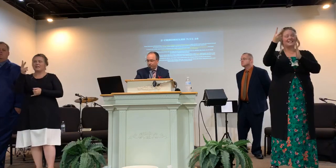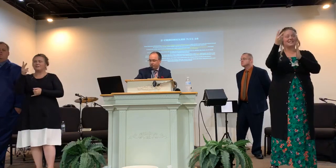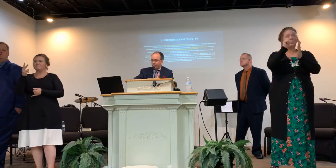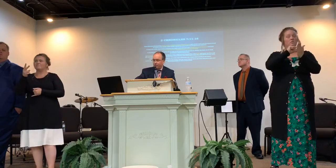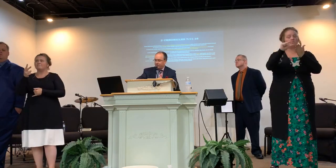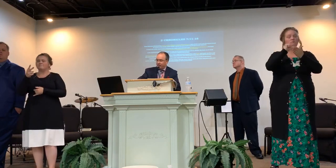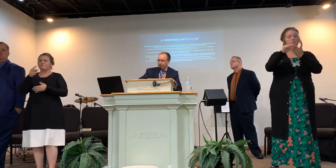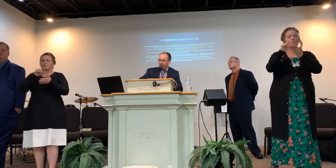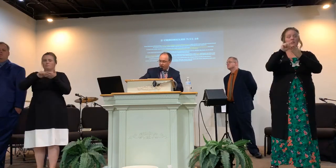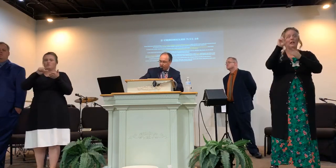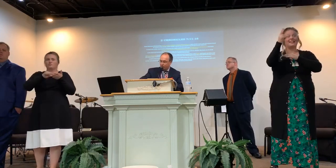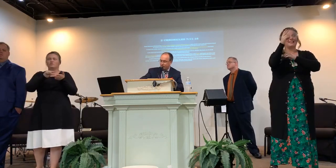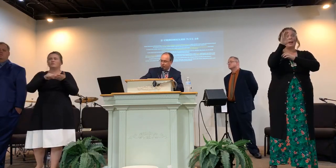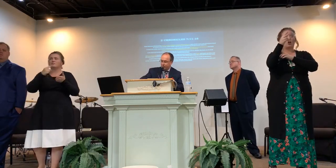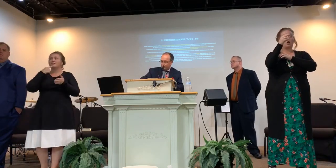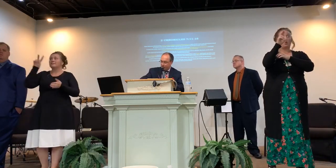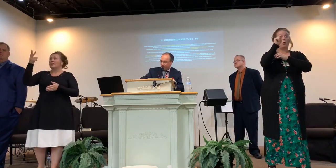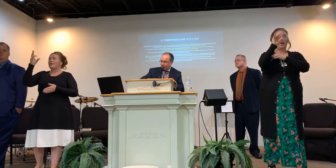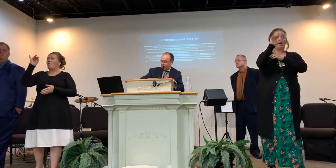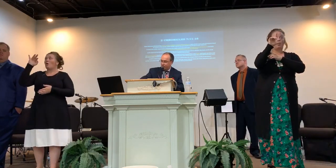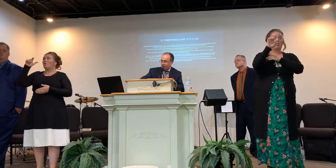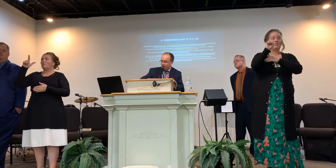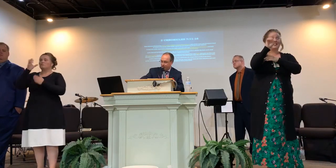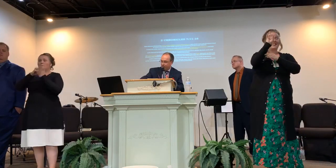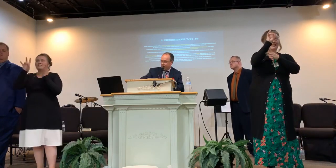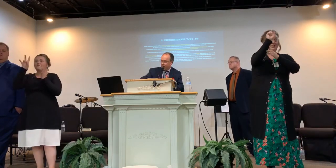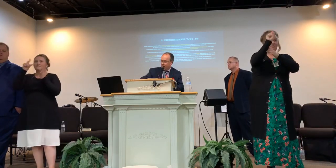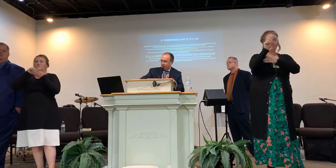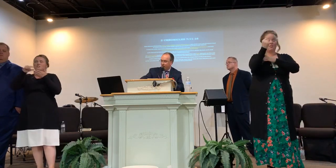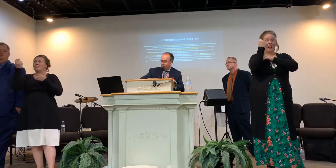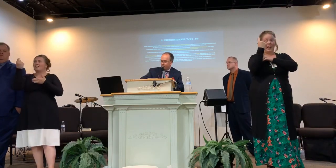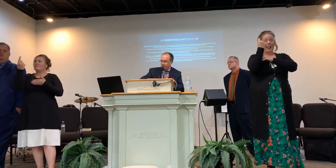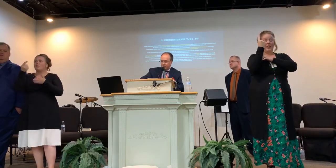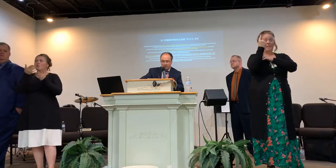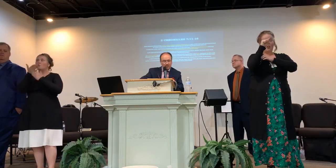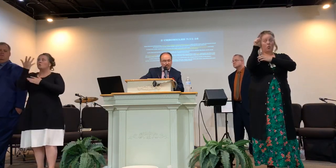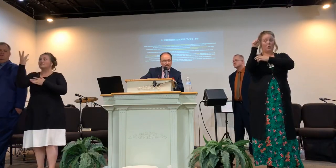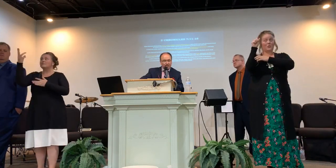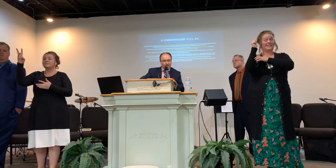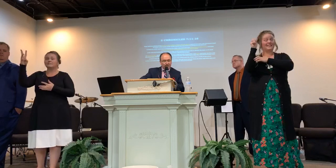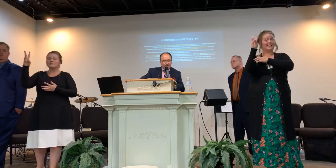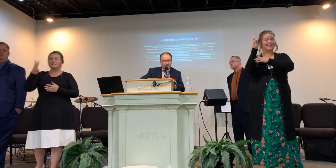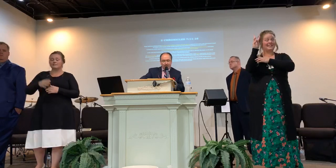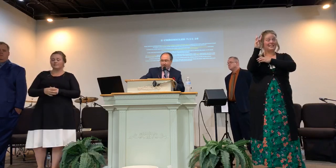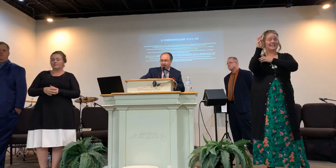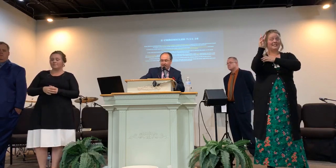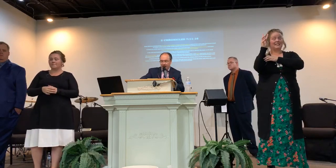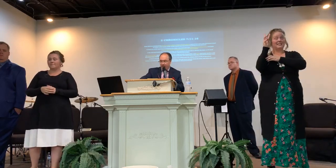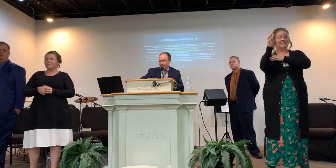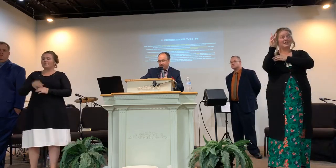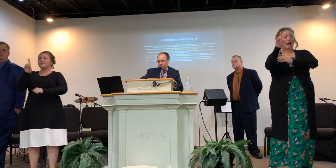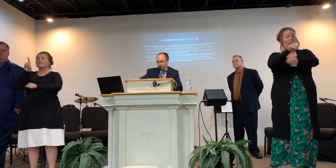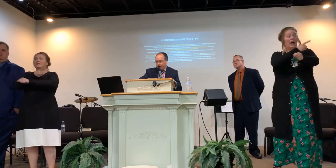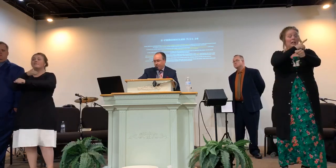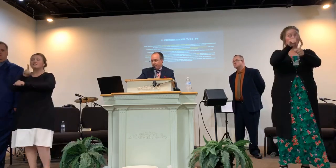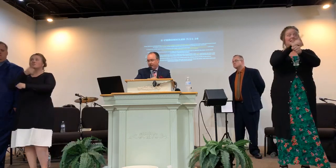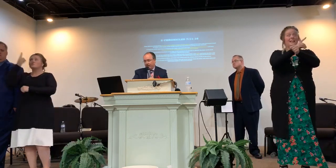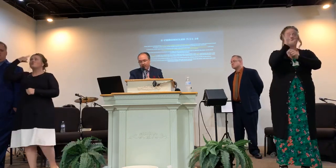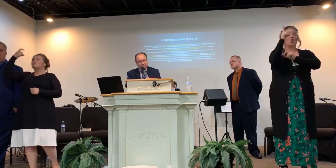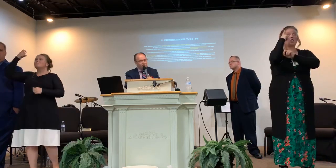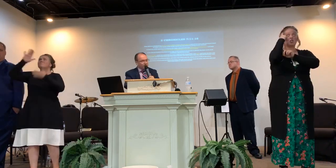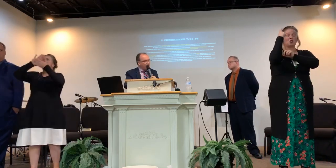passage of scripture from 2 Chronicles chapter 7, verse 11 through 16. David's